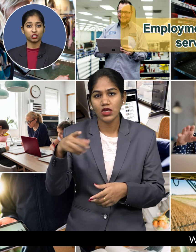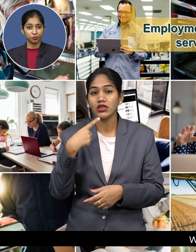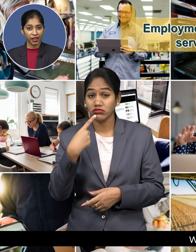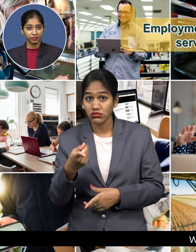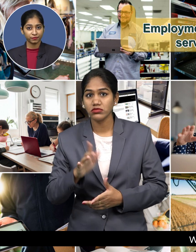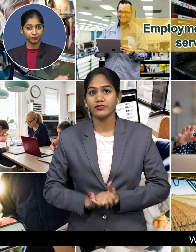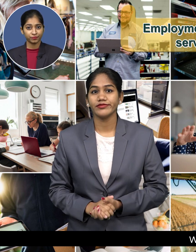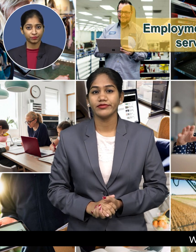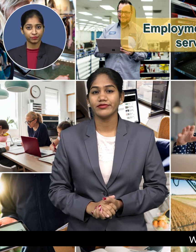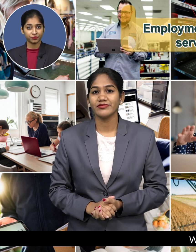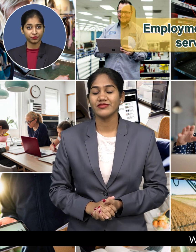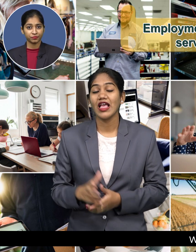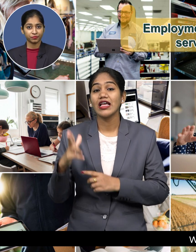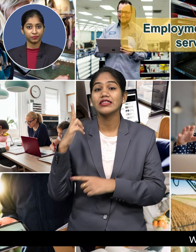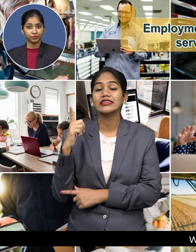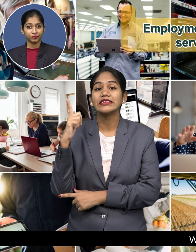watchmen,